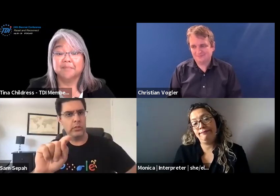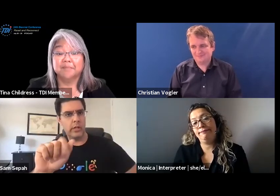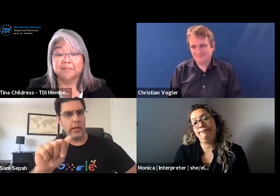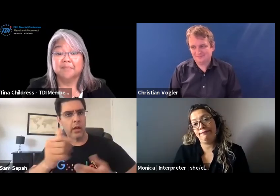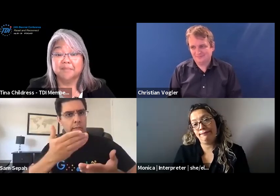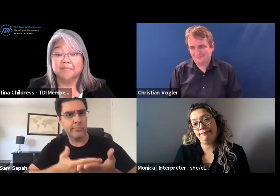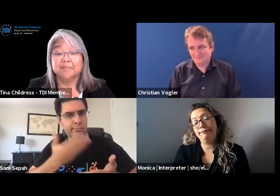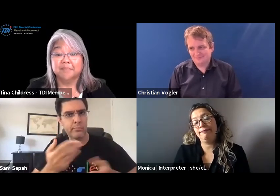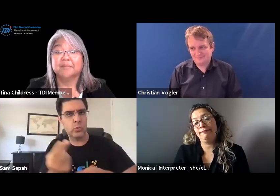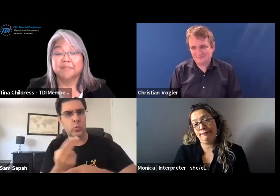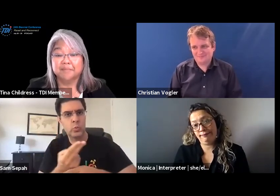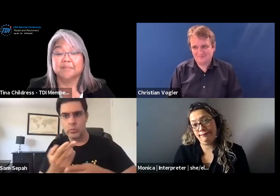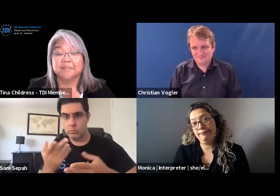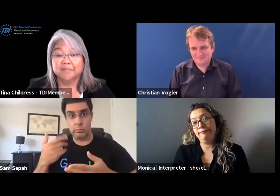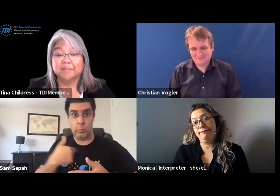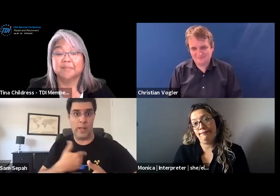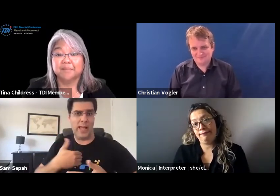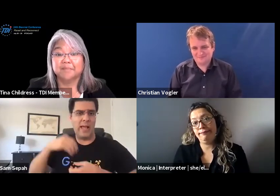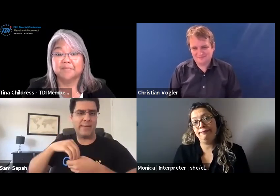so there was no data to prove that